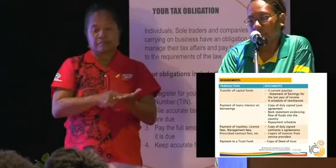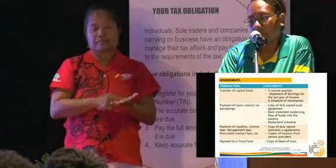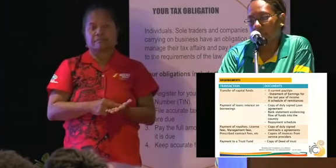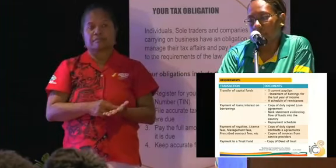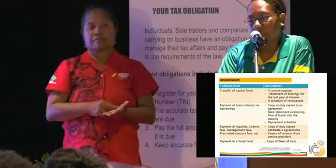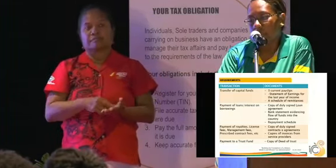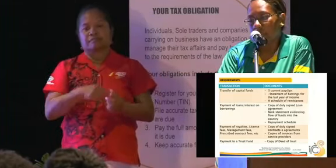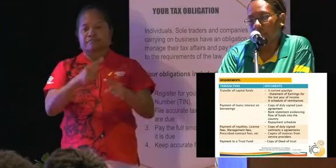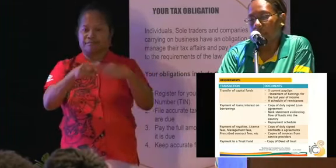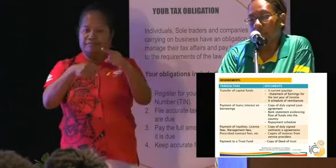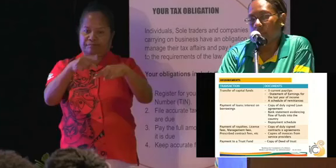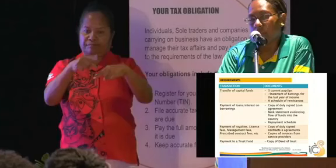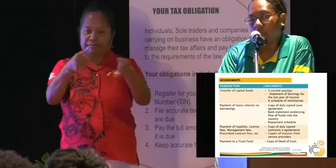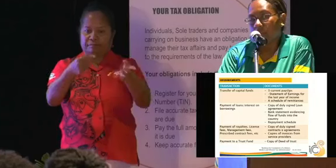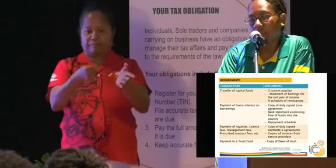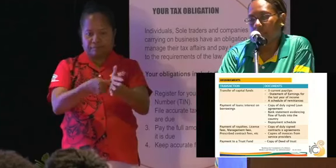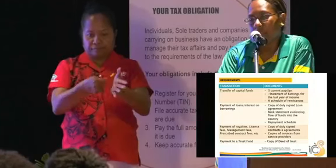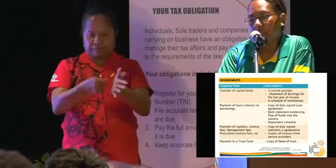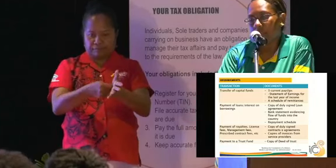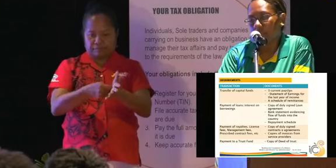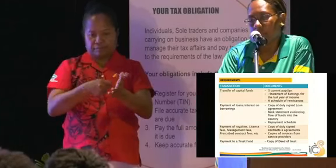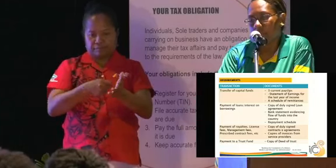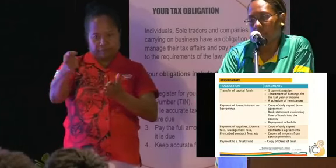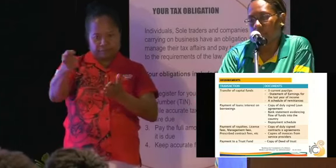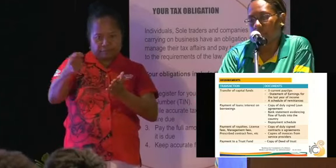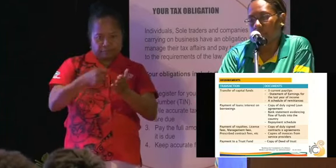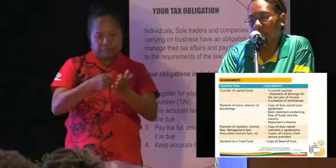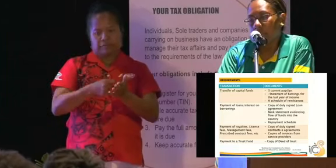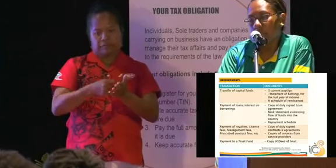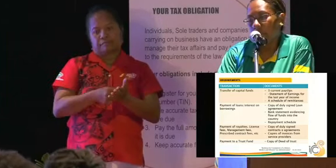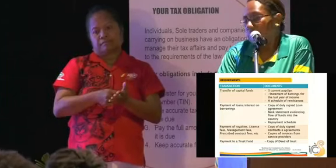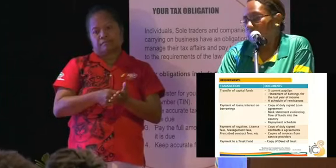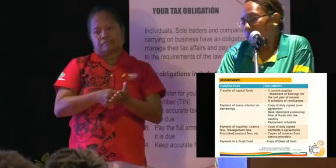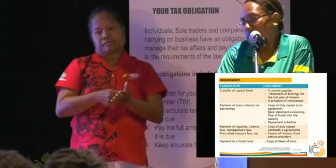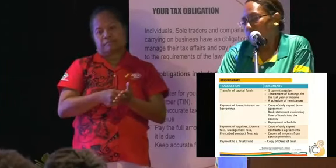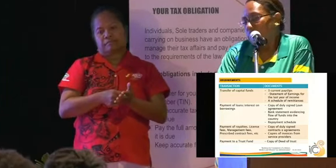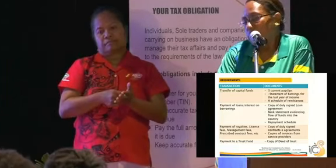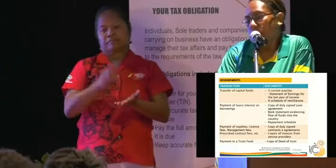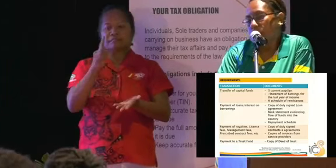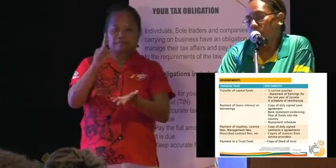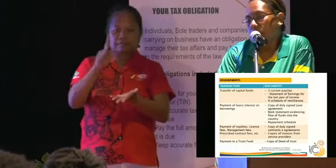into the country and a repayment schedule.